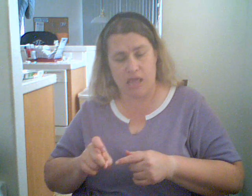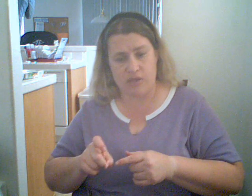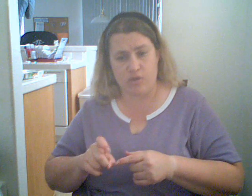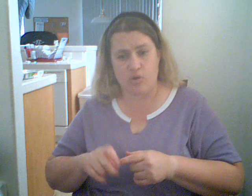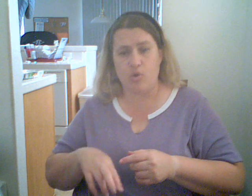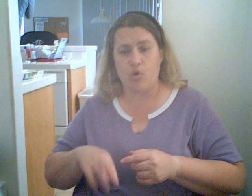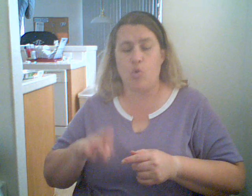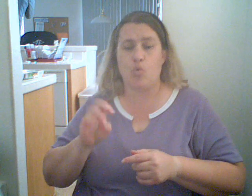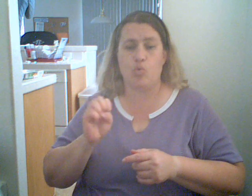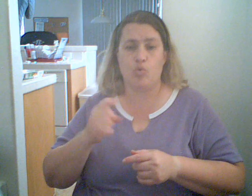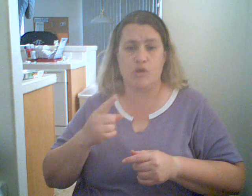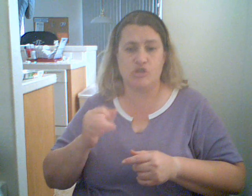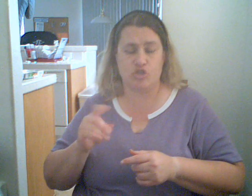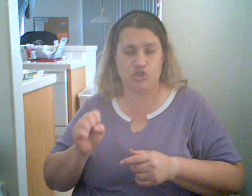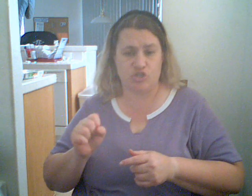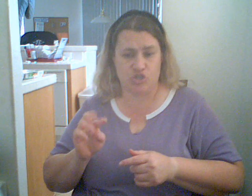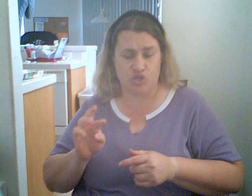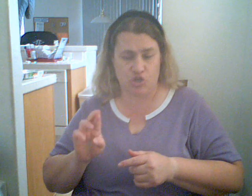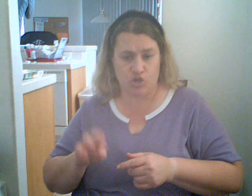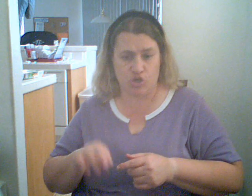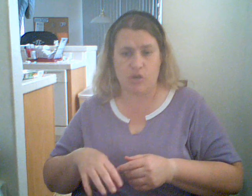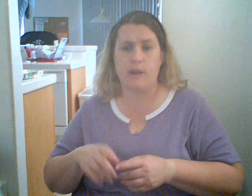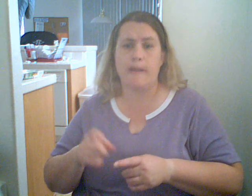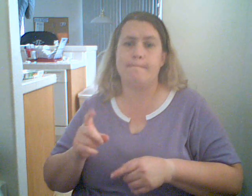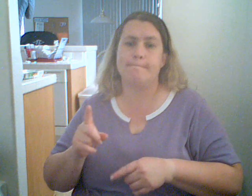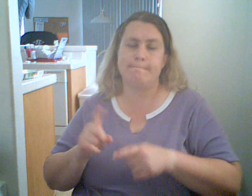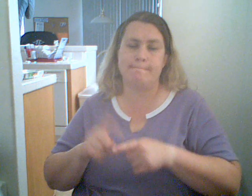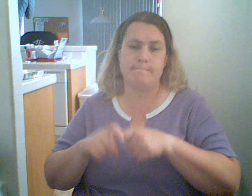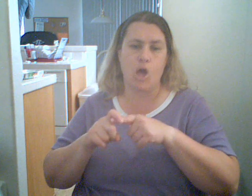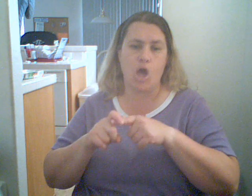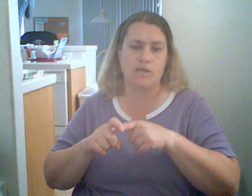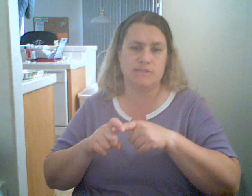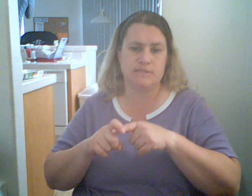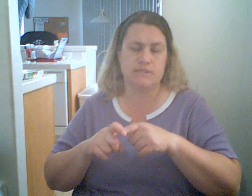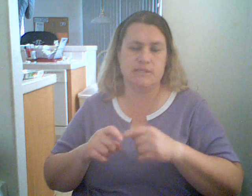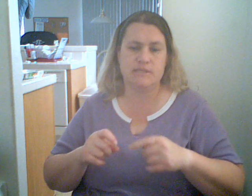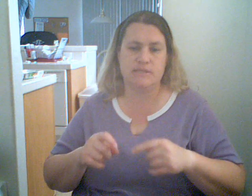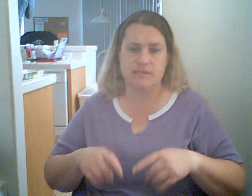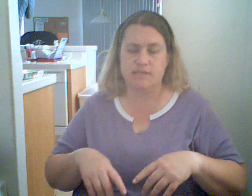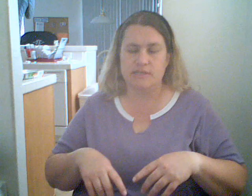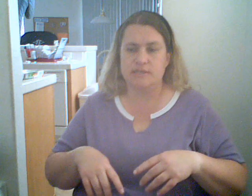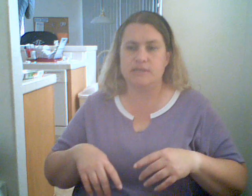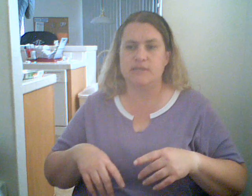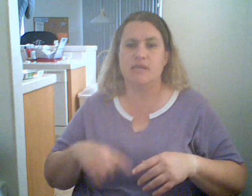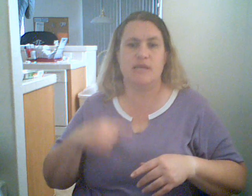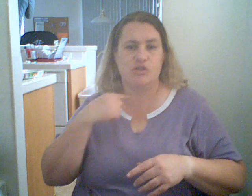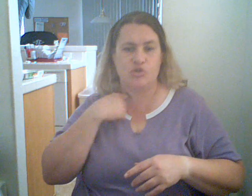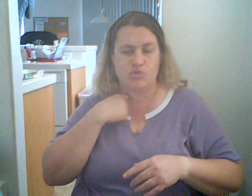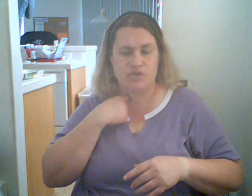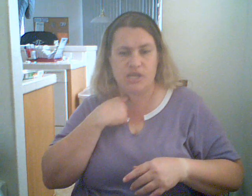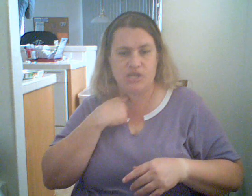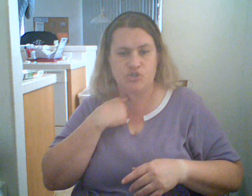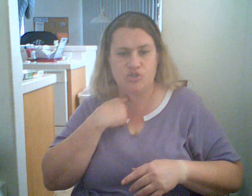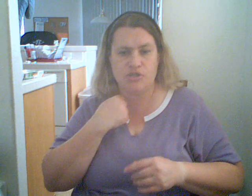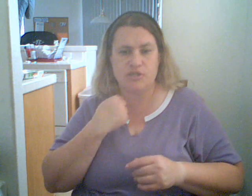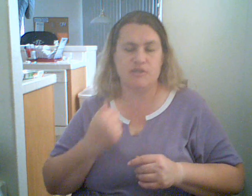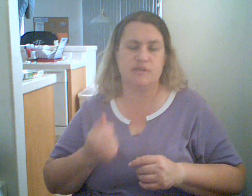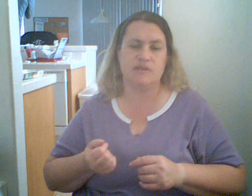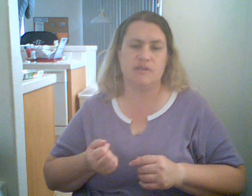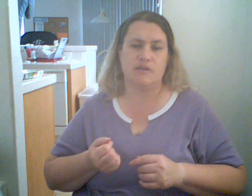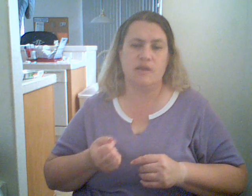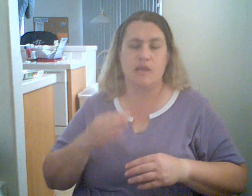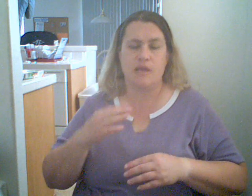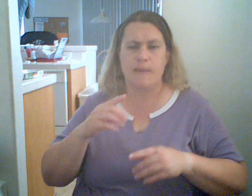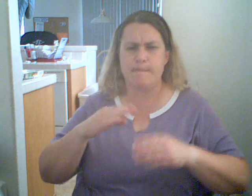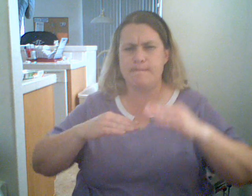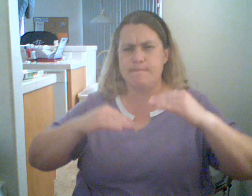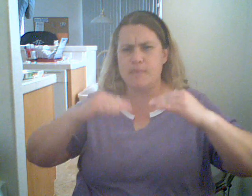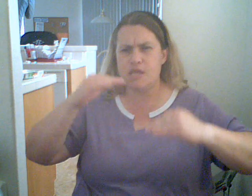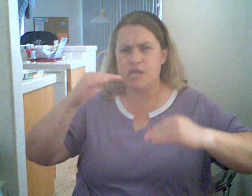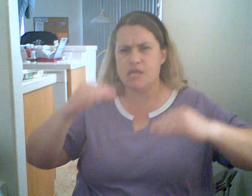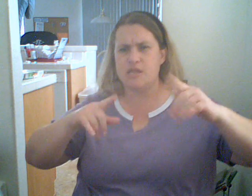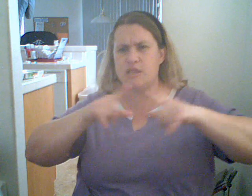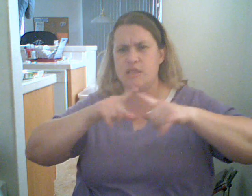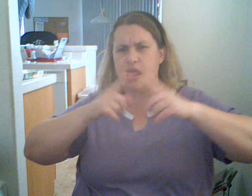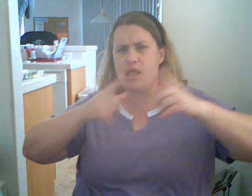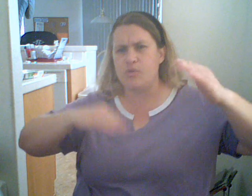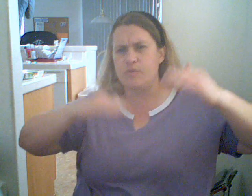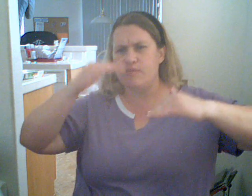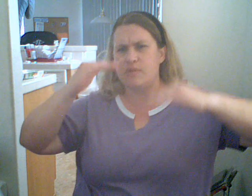register, pausing, rhythm, intonation, pitch, and other suprasegmental features.